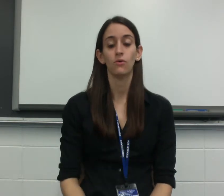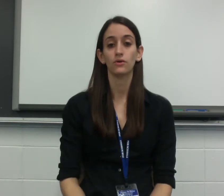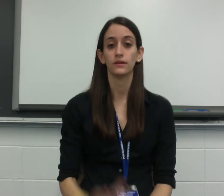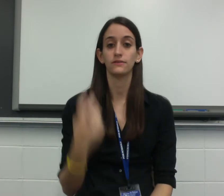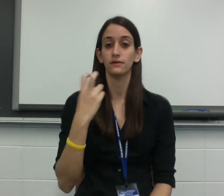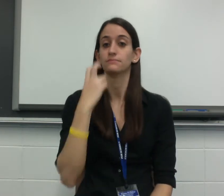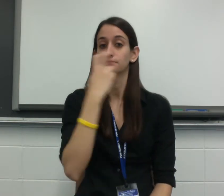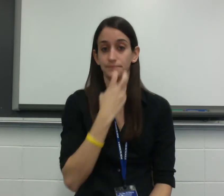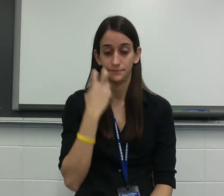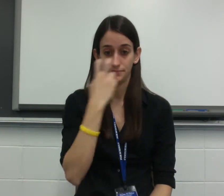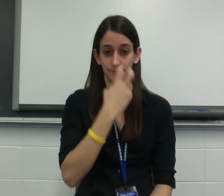Oralism.